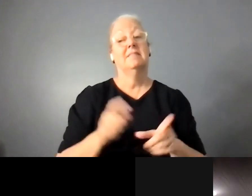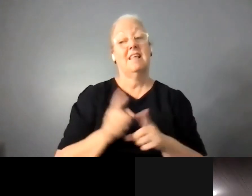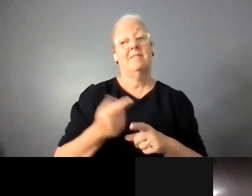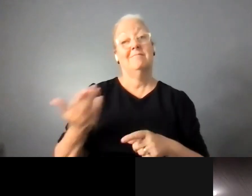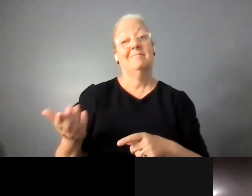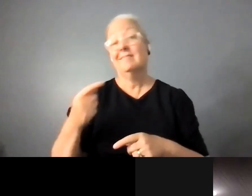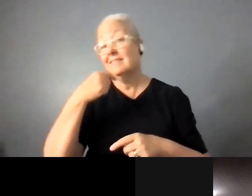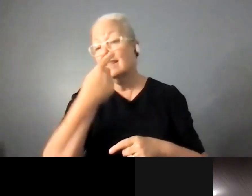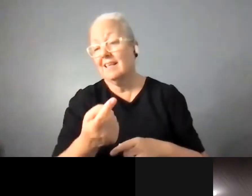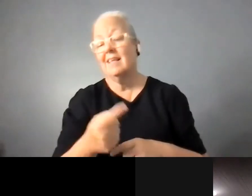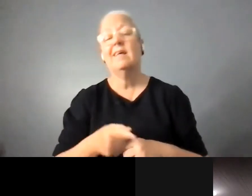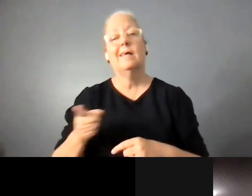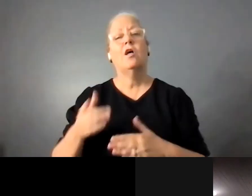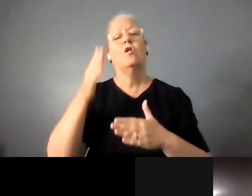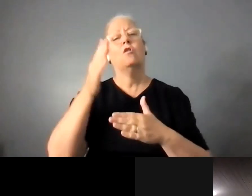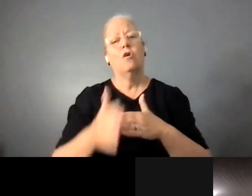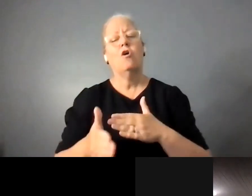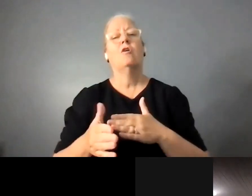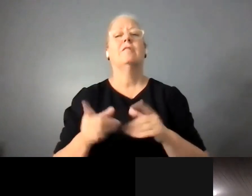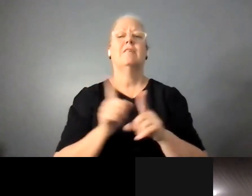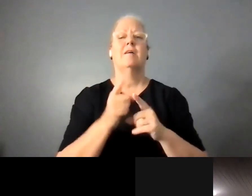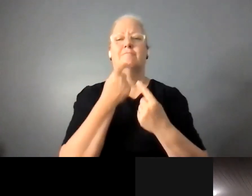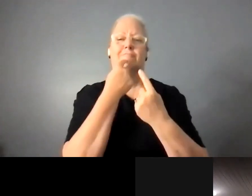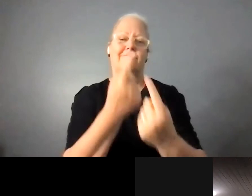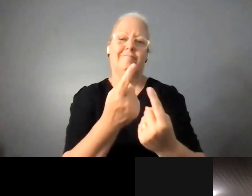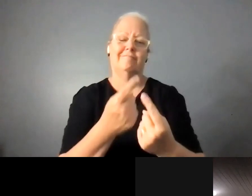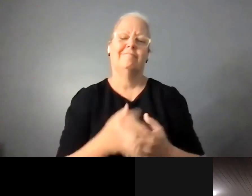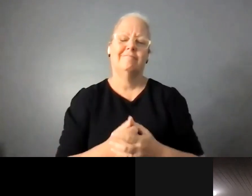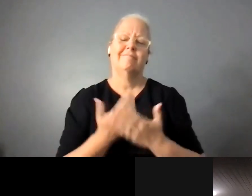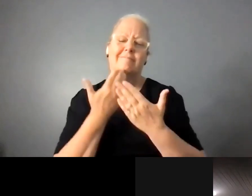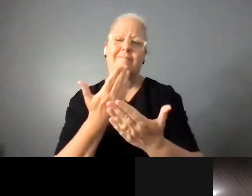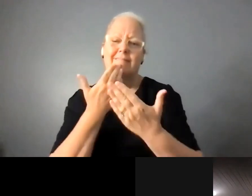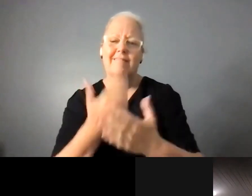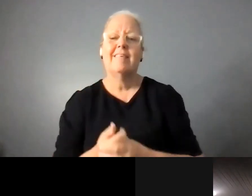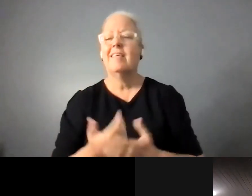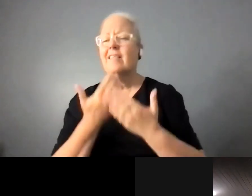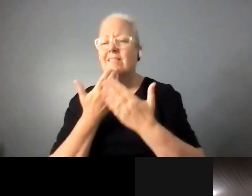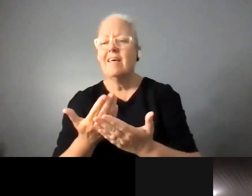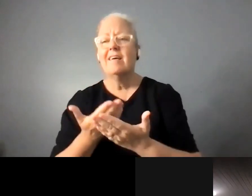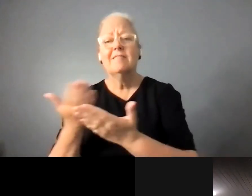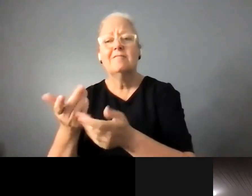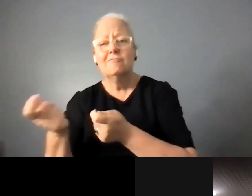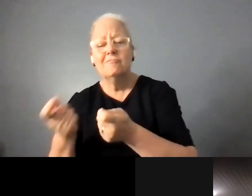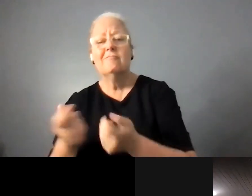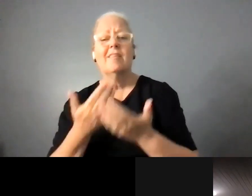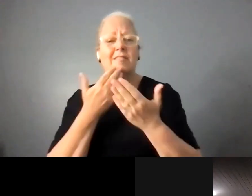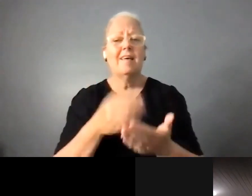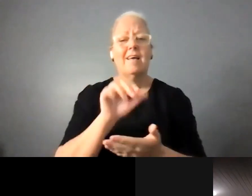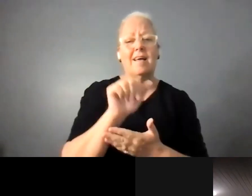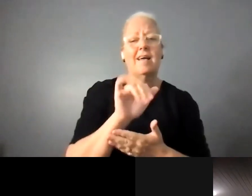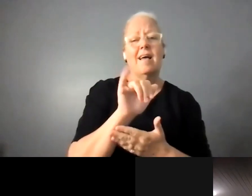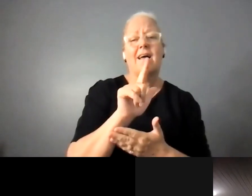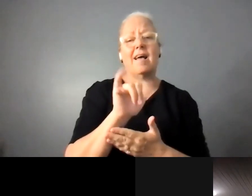the final remarks. Thank you, Marisol. Thank you, Antonio. Thank you, Eileen. Thank you very much. We've